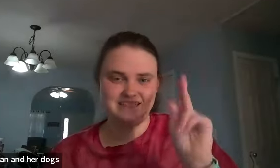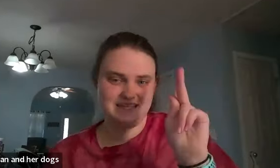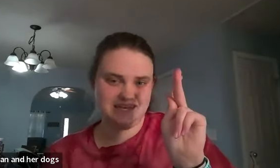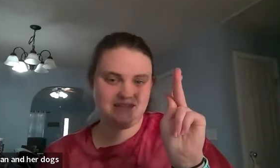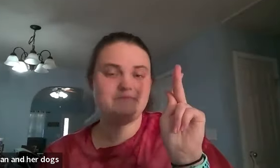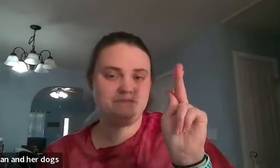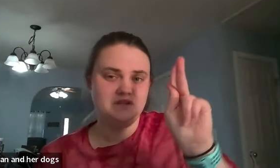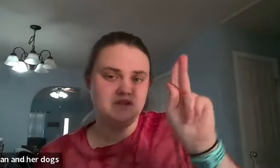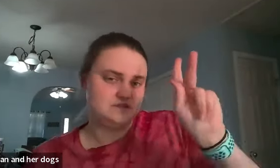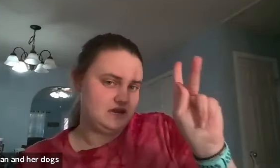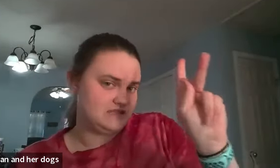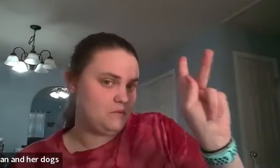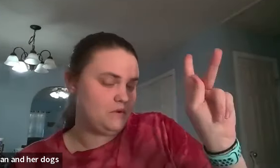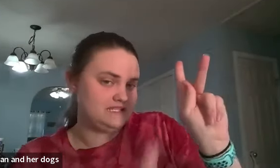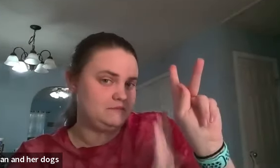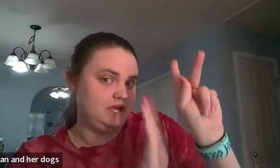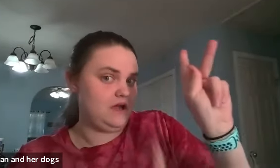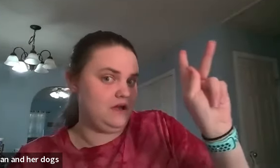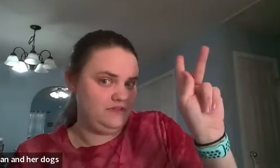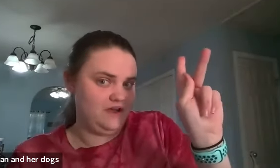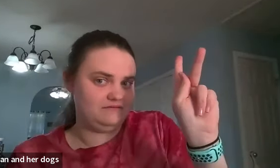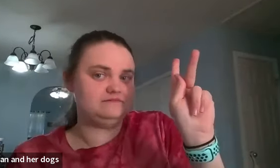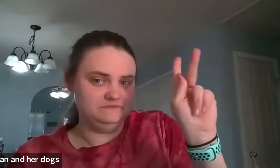K. Mm-hmm. So K is that one. It's going to be up. Yeah. Mm-hmm.